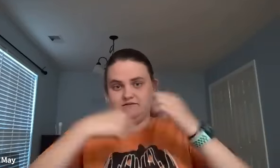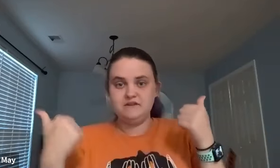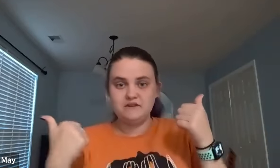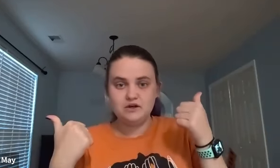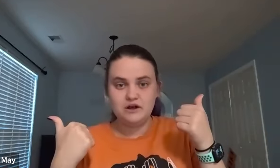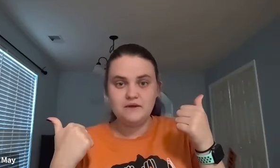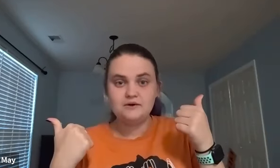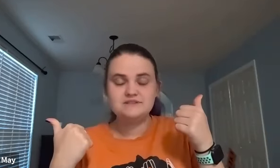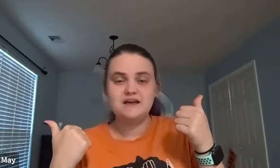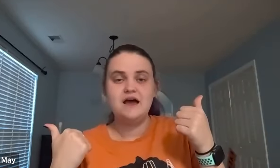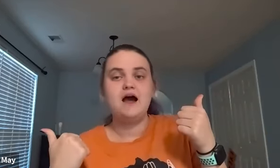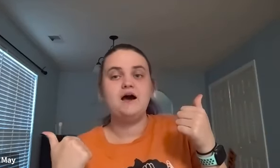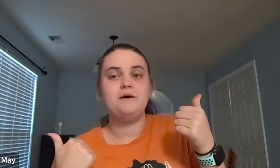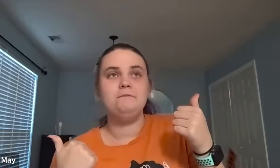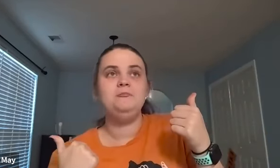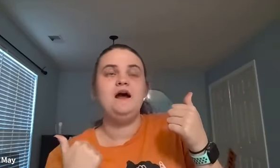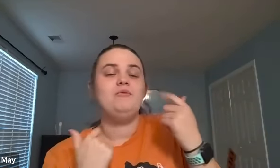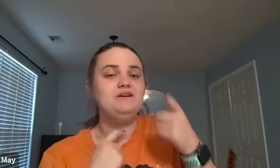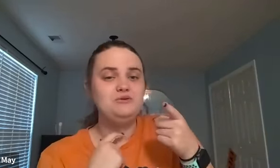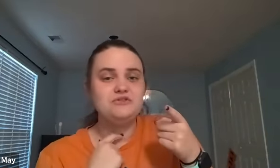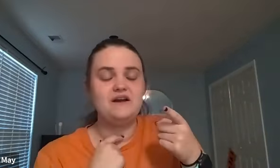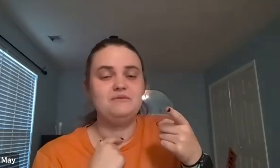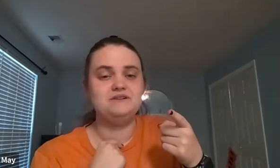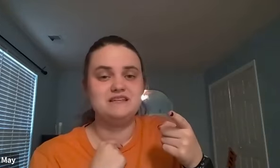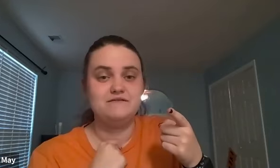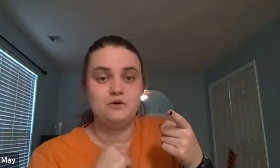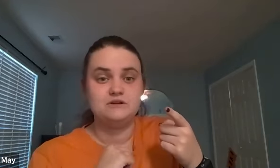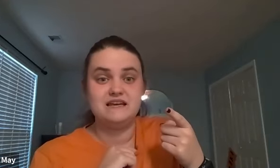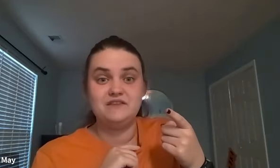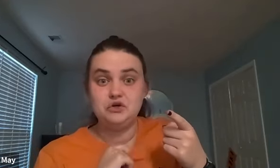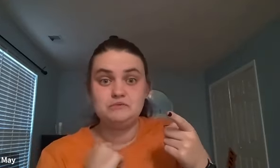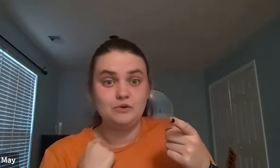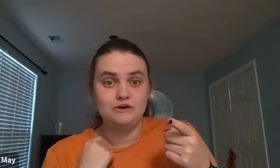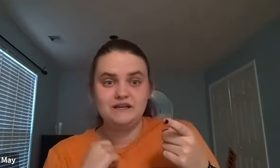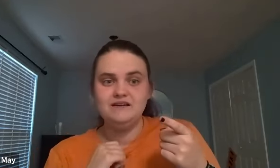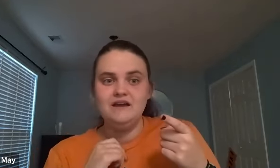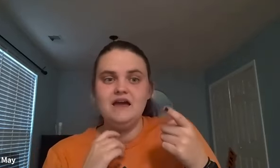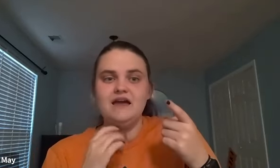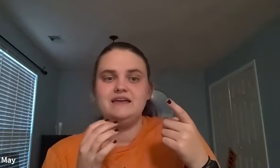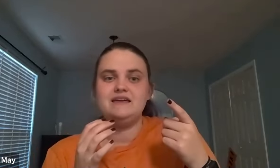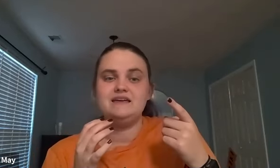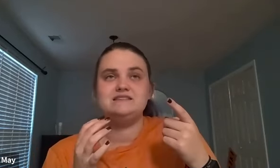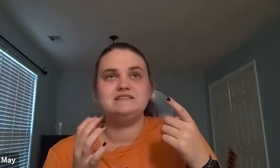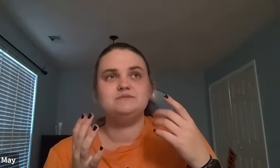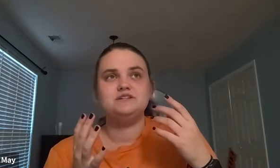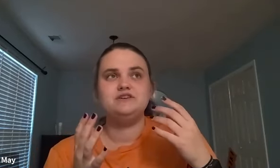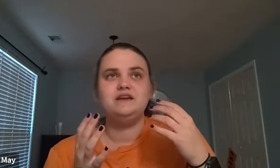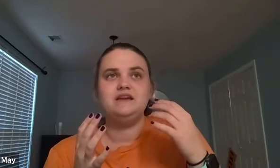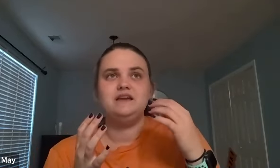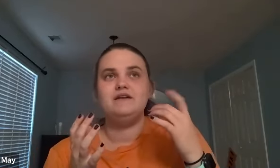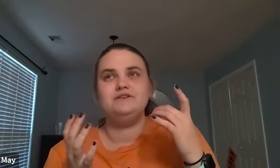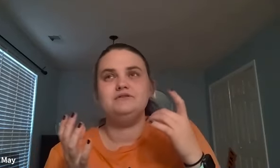Feeling good on those? One cool thing I will say for saying like good morning is, especially I've noticed